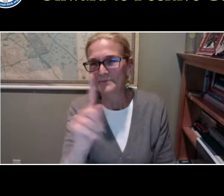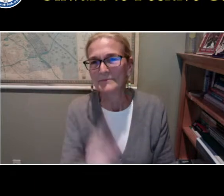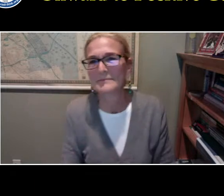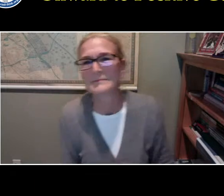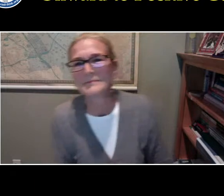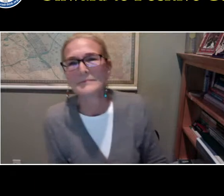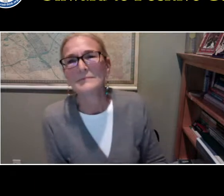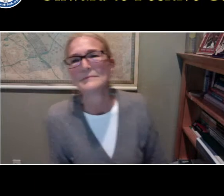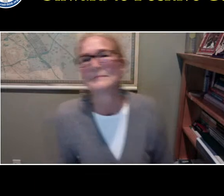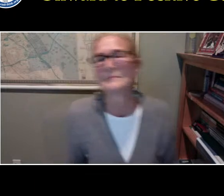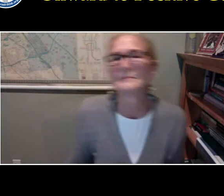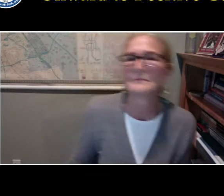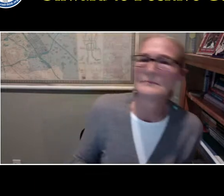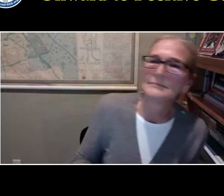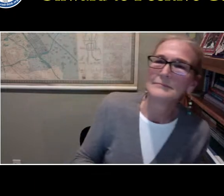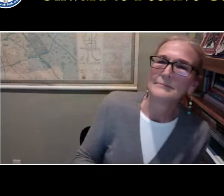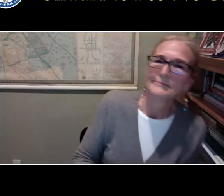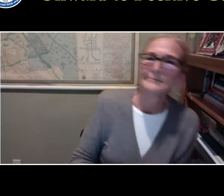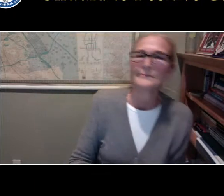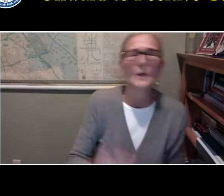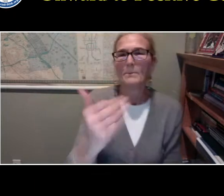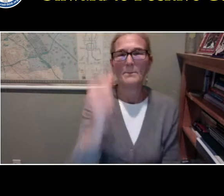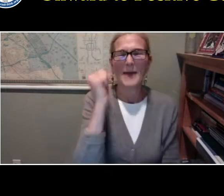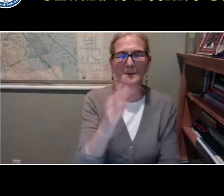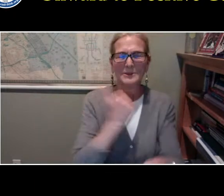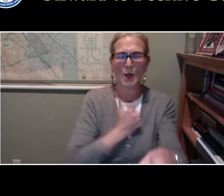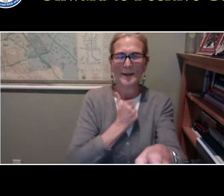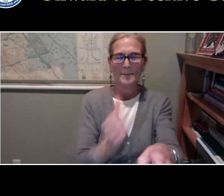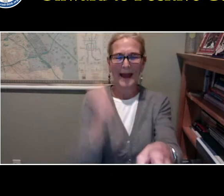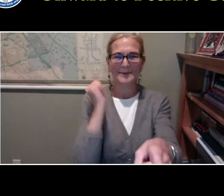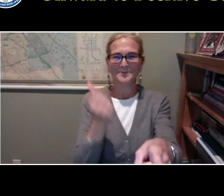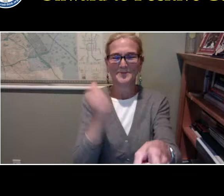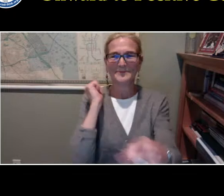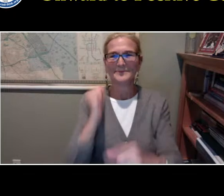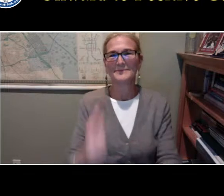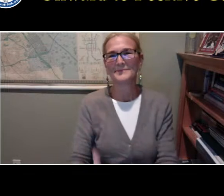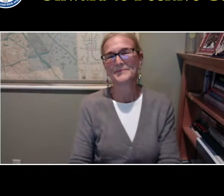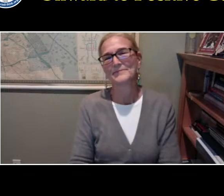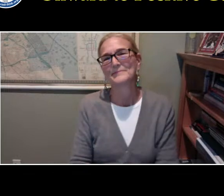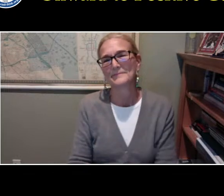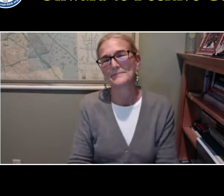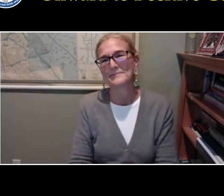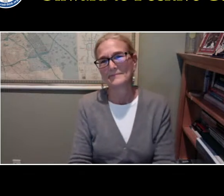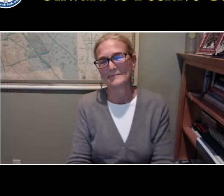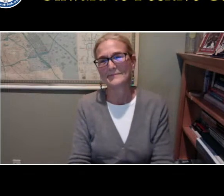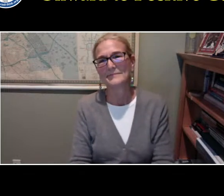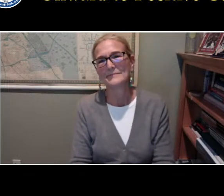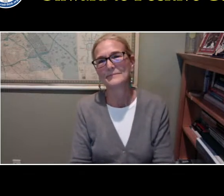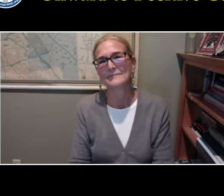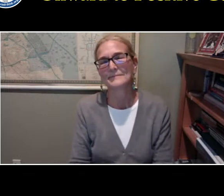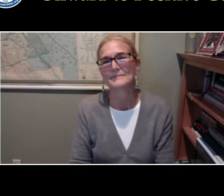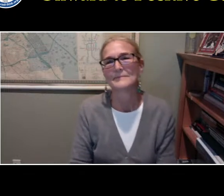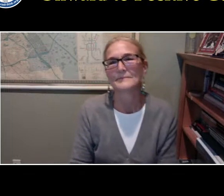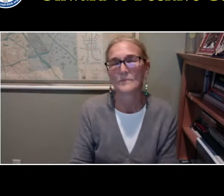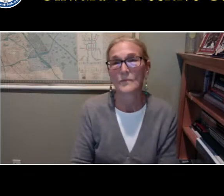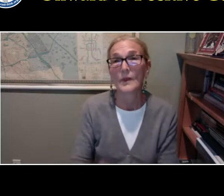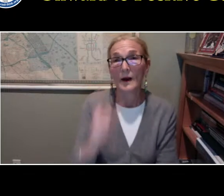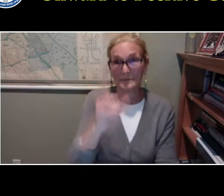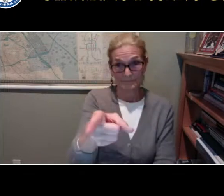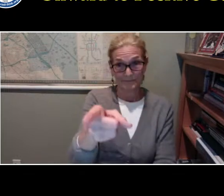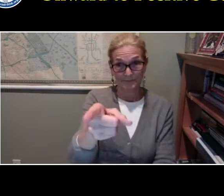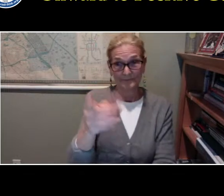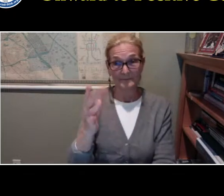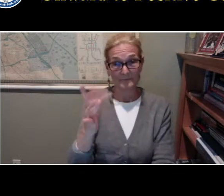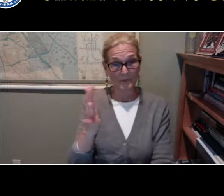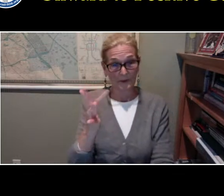I think one has to ask, which it might actually, let's see the next slide. Okay, no, wait, go back. I want before we go back.